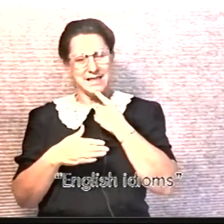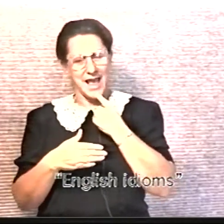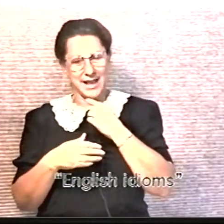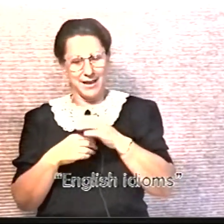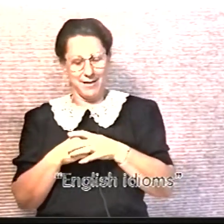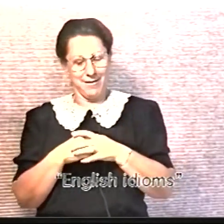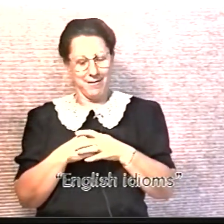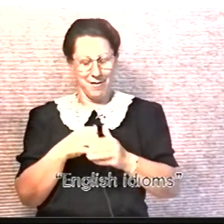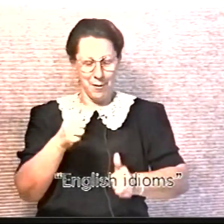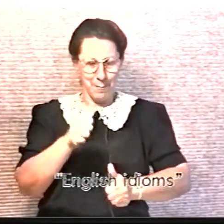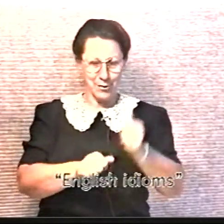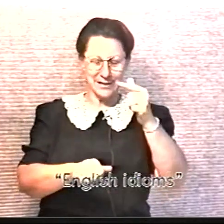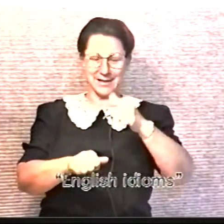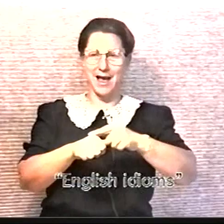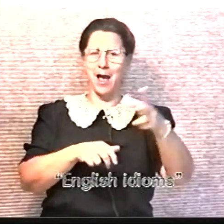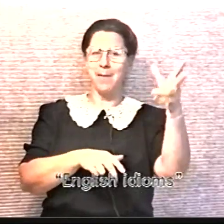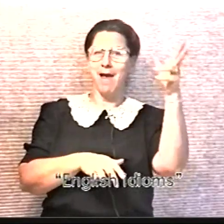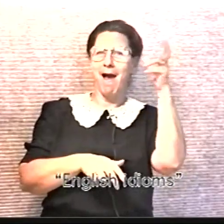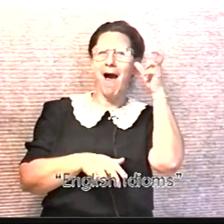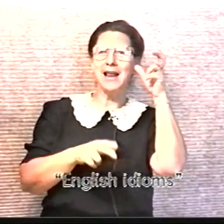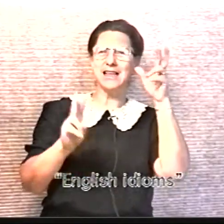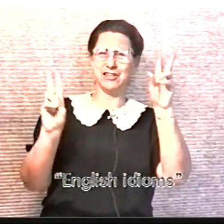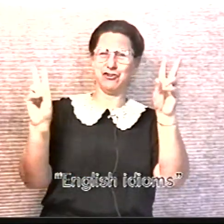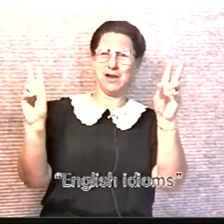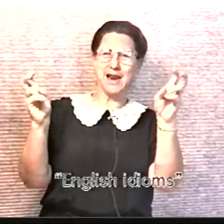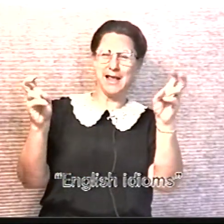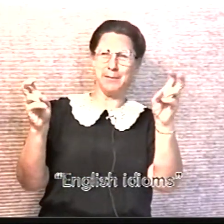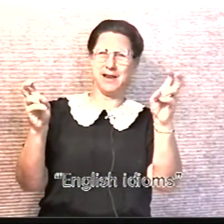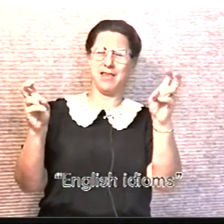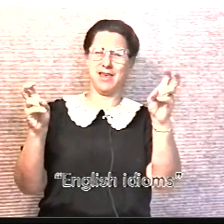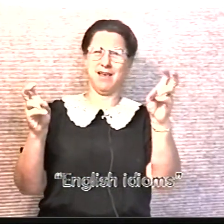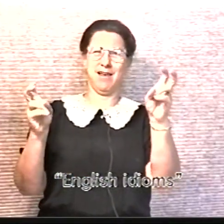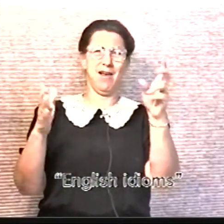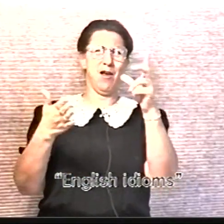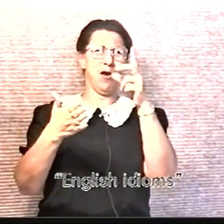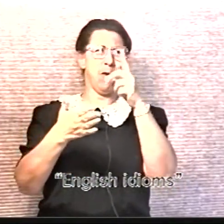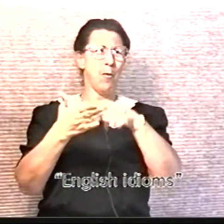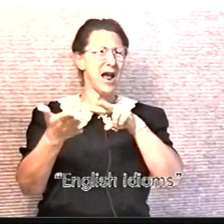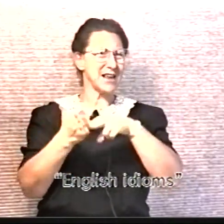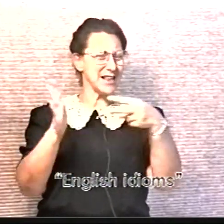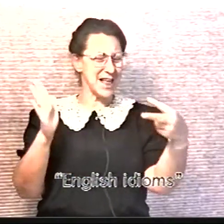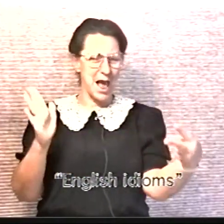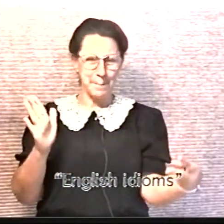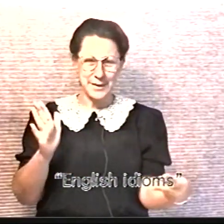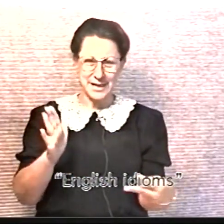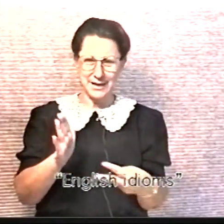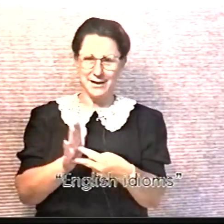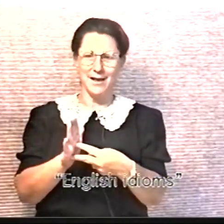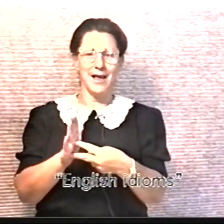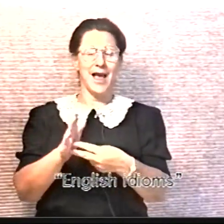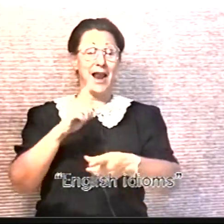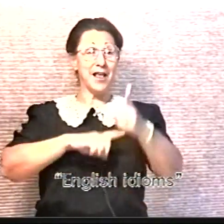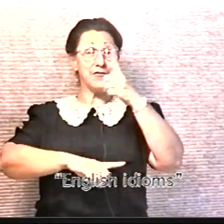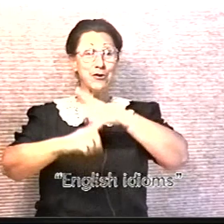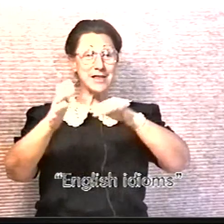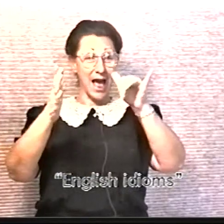saying. Most of the time, I listen to idioms and I think, what does that mean? And if you